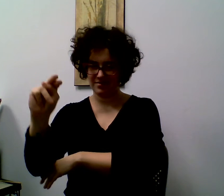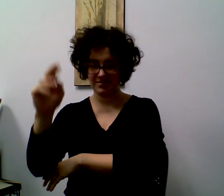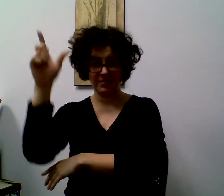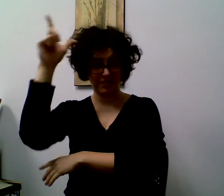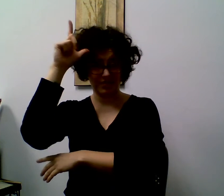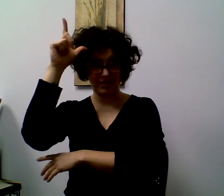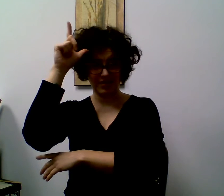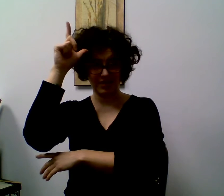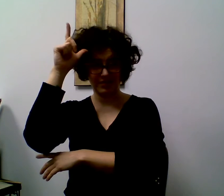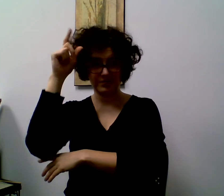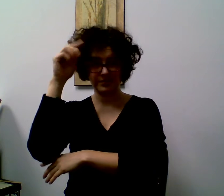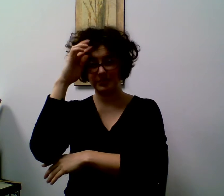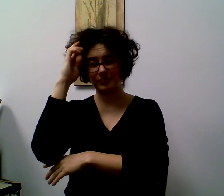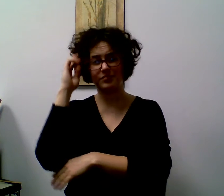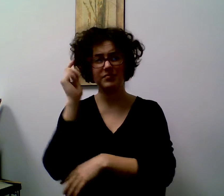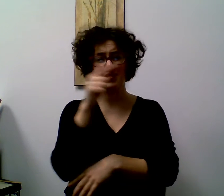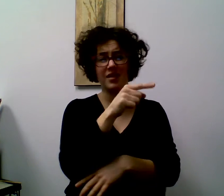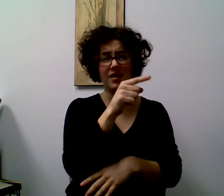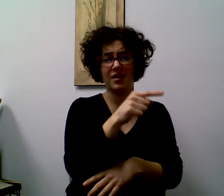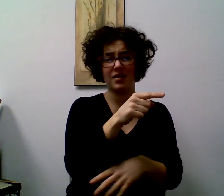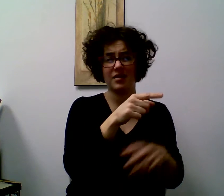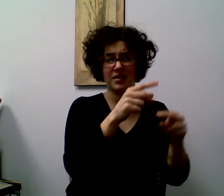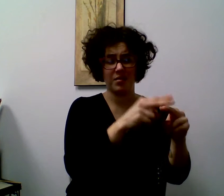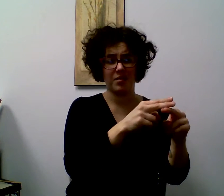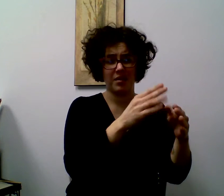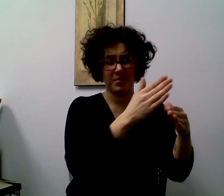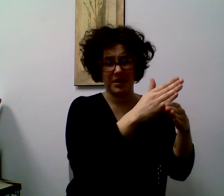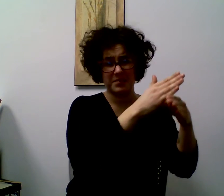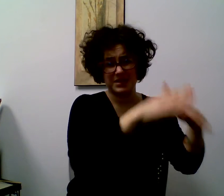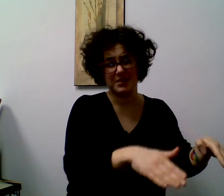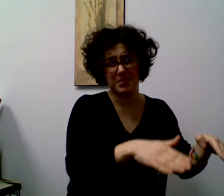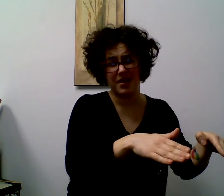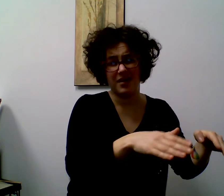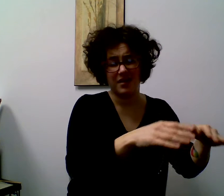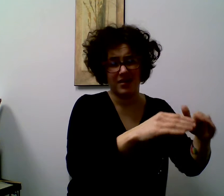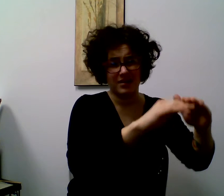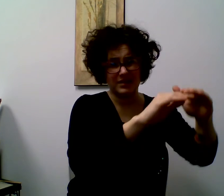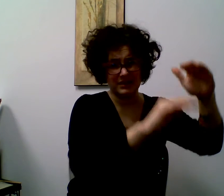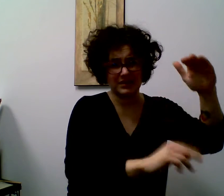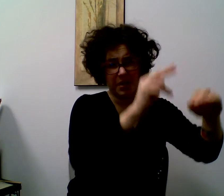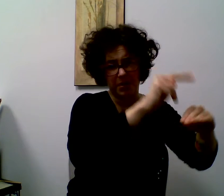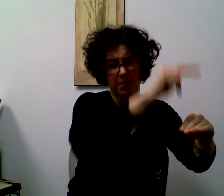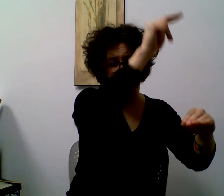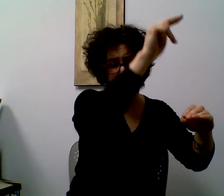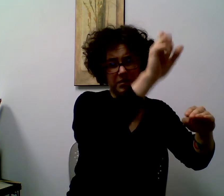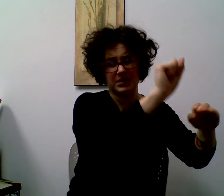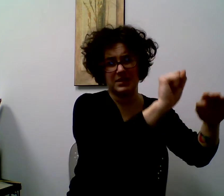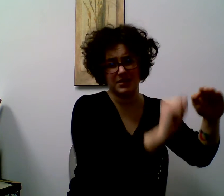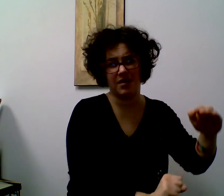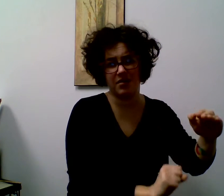exist, irreparably split between their northern and southern factions. In the same year, the new Republican Party was founded